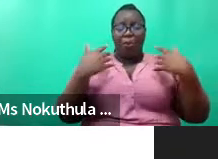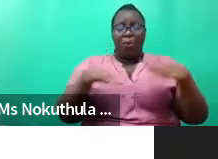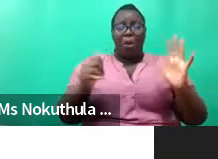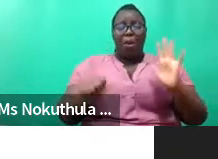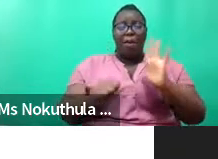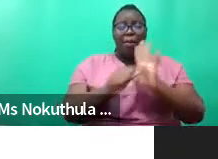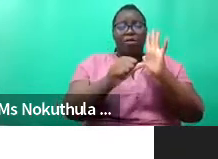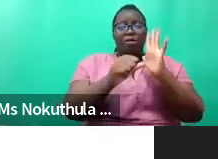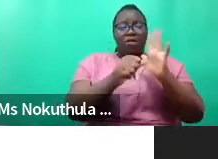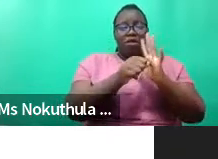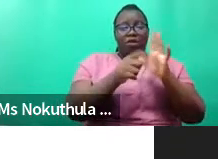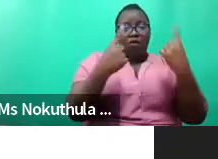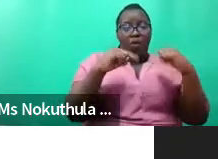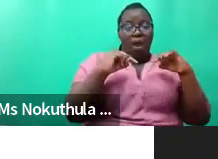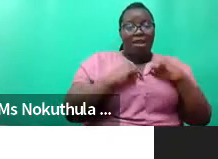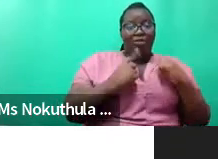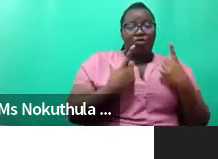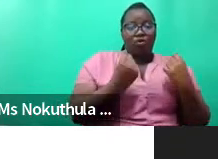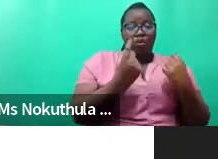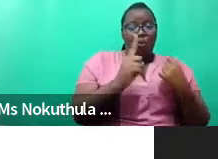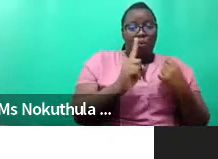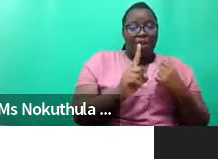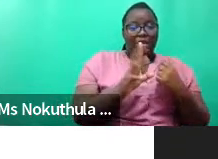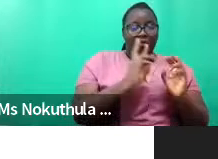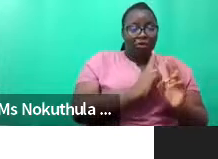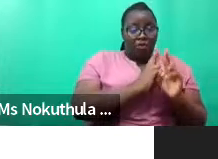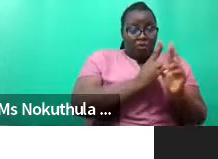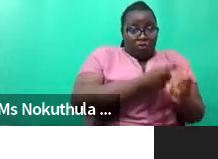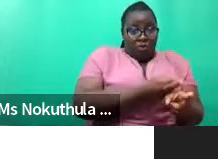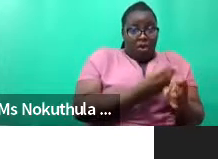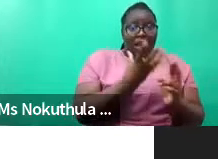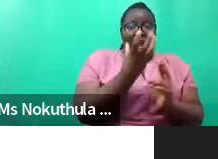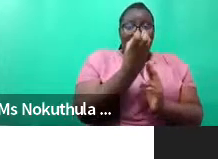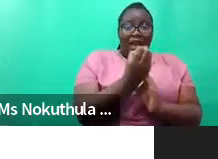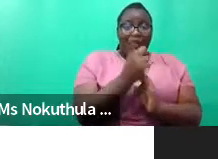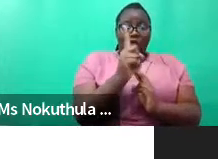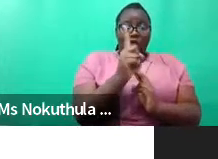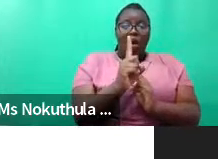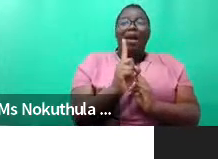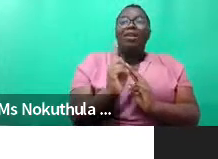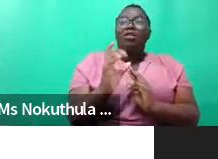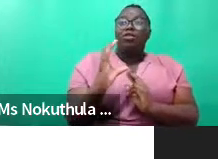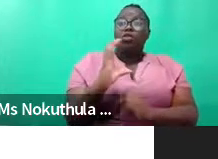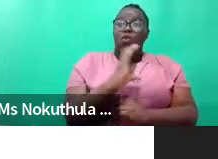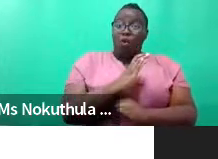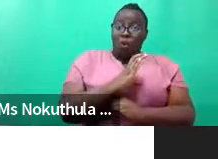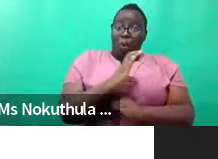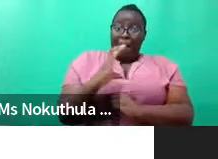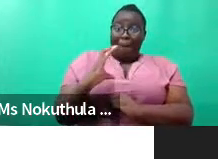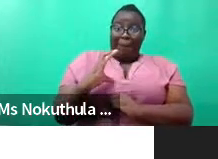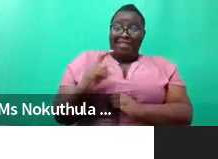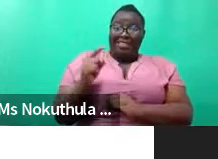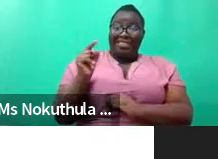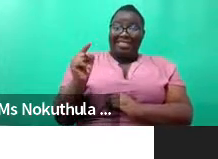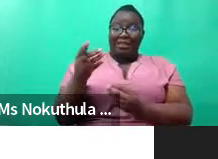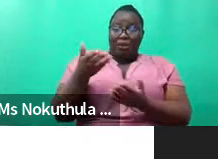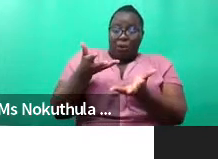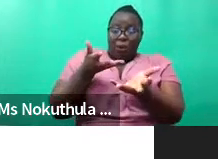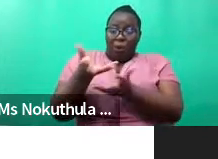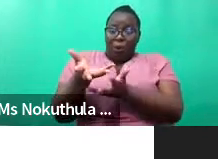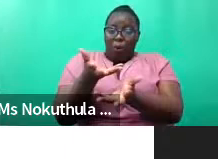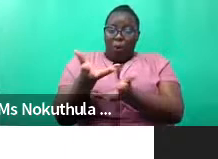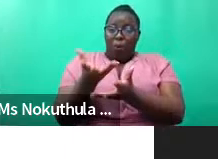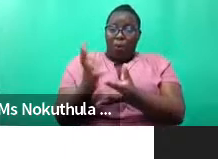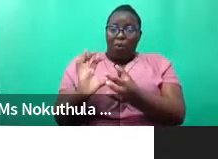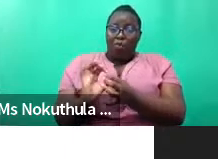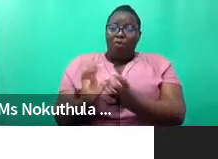to acknowledge that the South African Law Reform Commission is currently engaging in domesticating the Convention on the